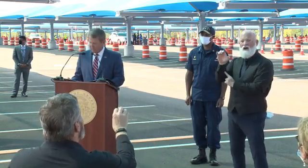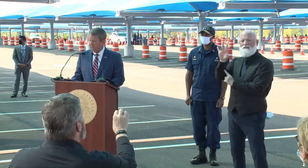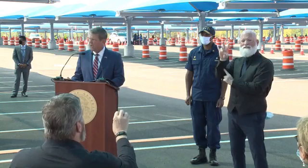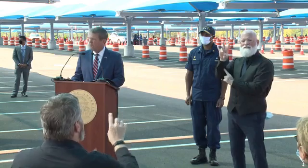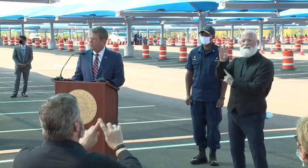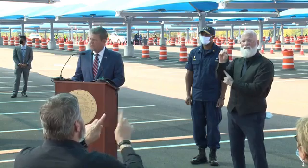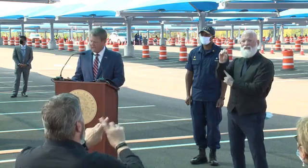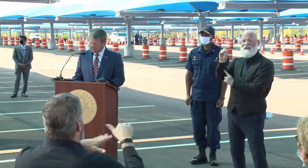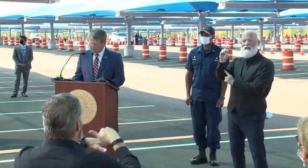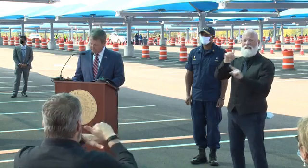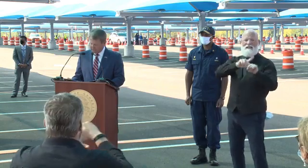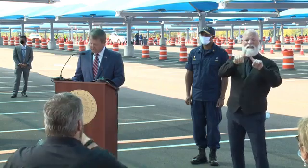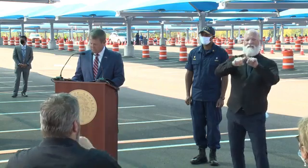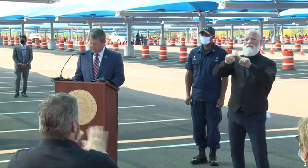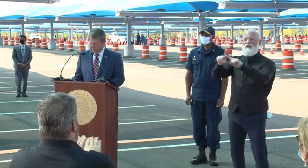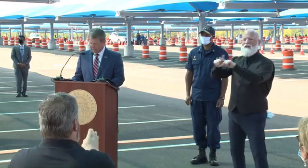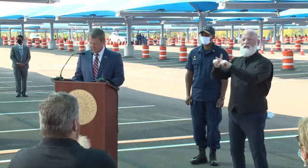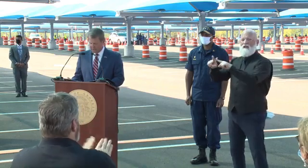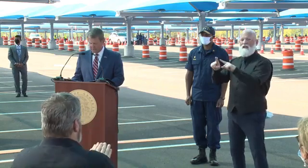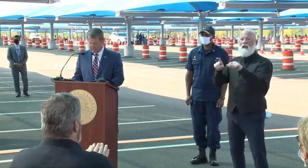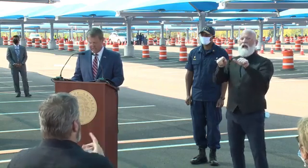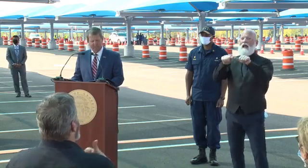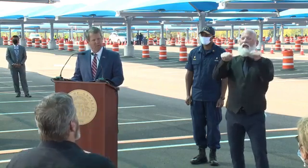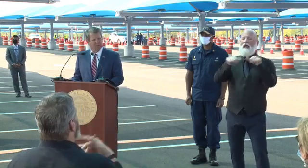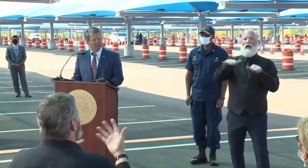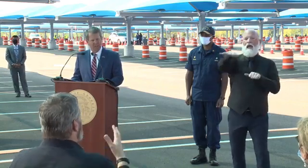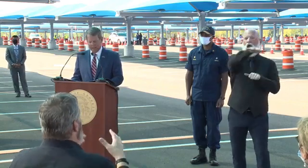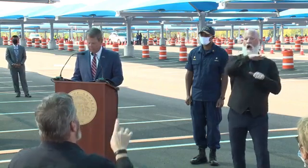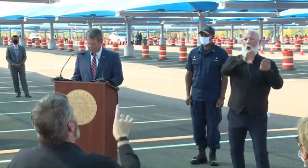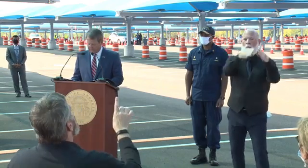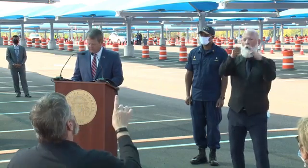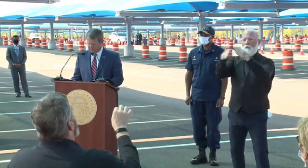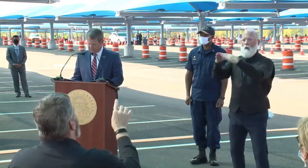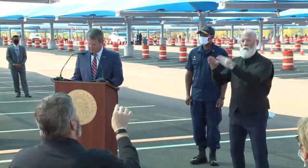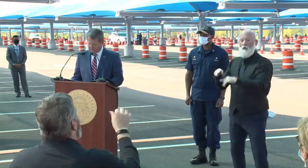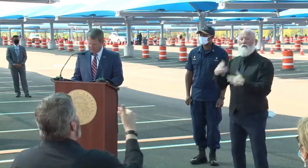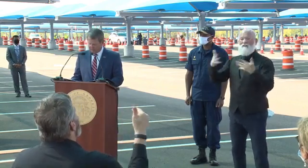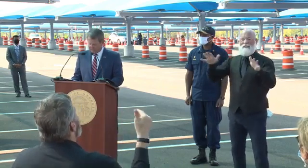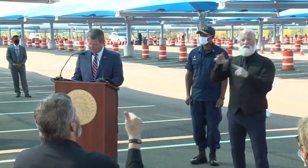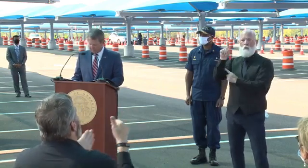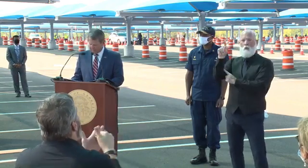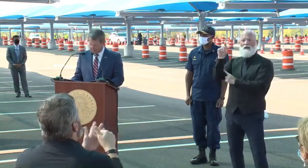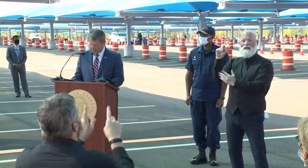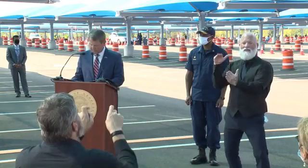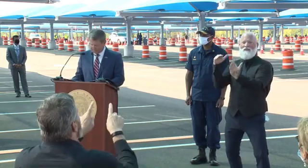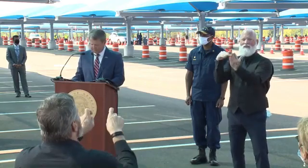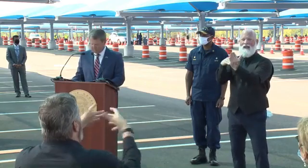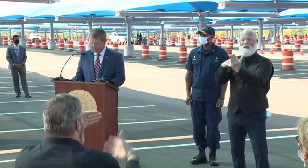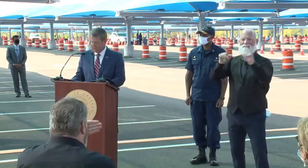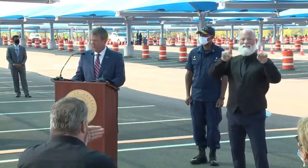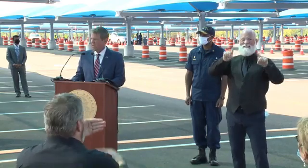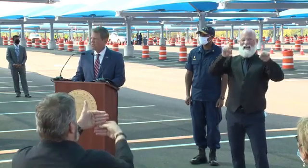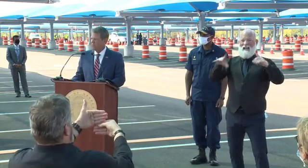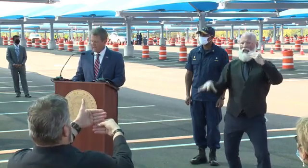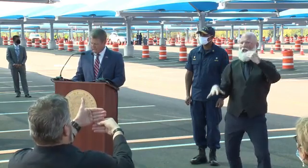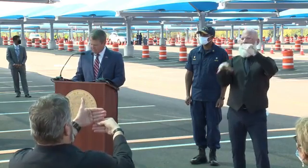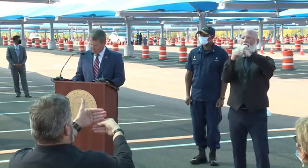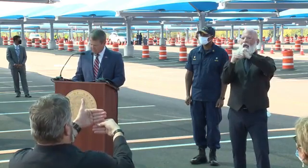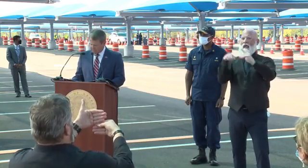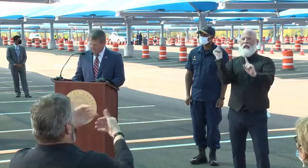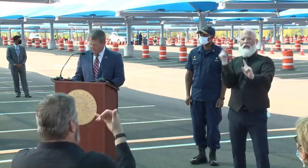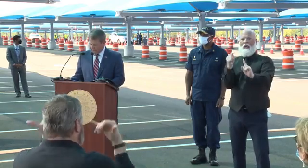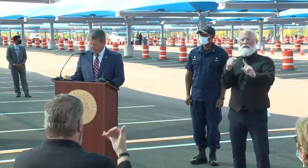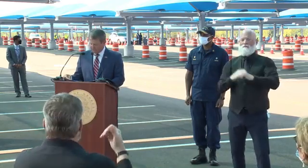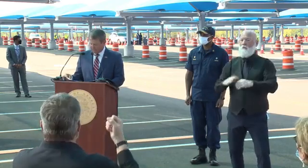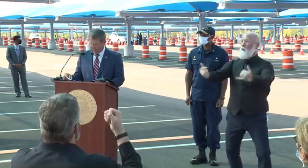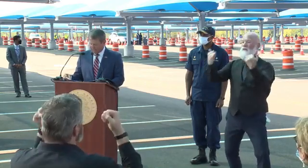state, and we've added nearly 20,000 tests to our daily capacity since July 1st. As we've added